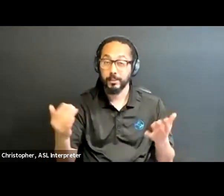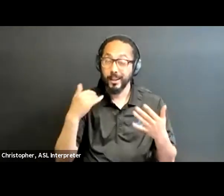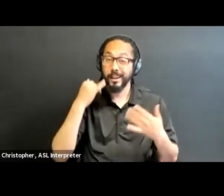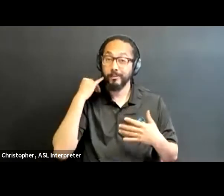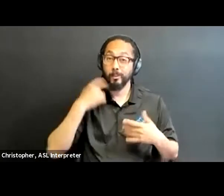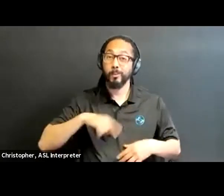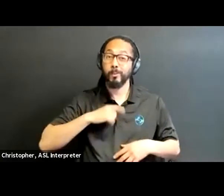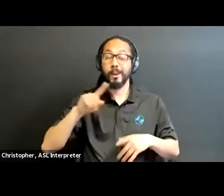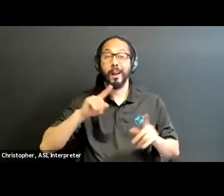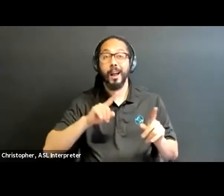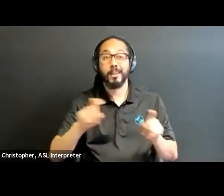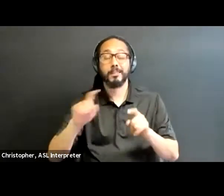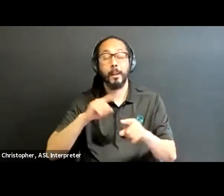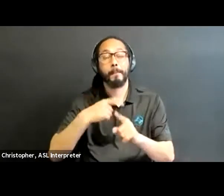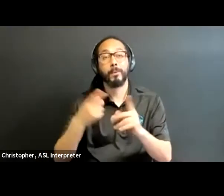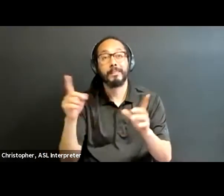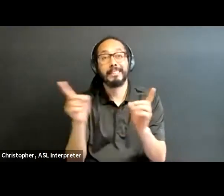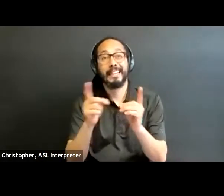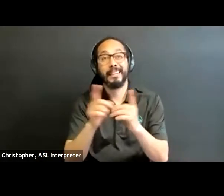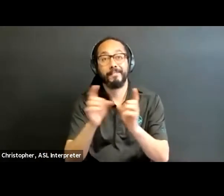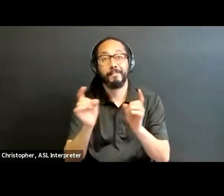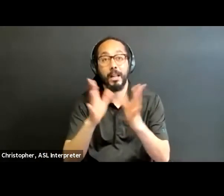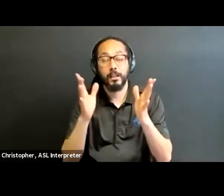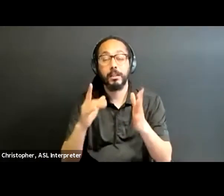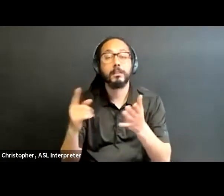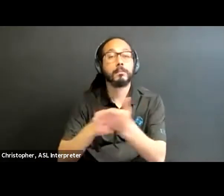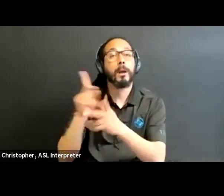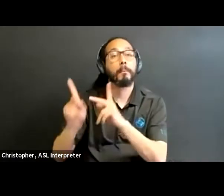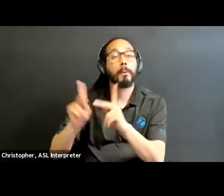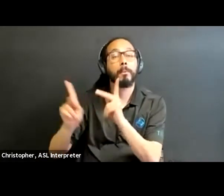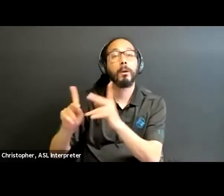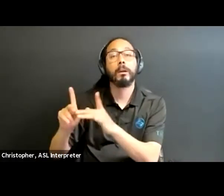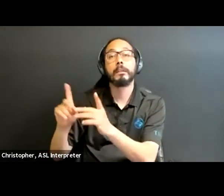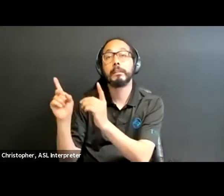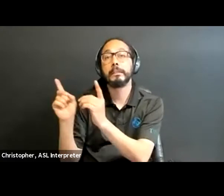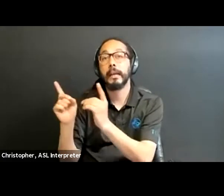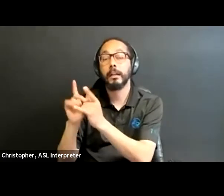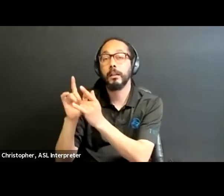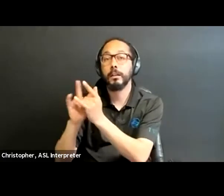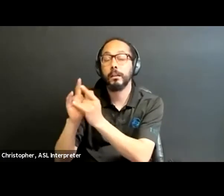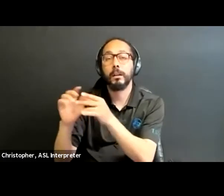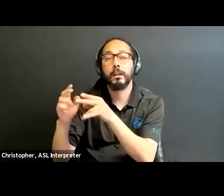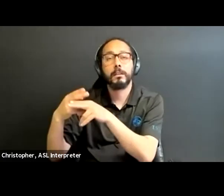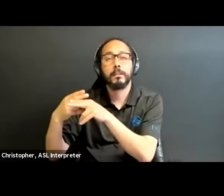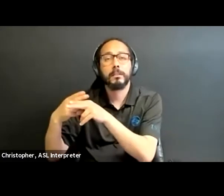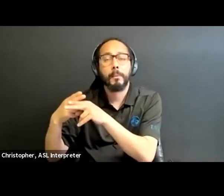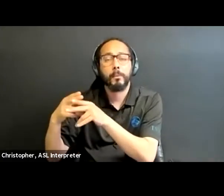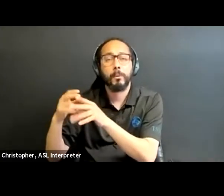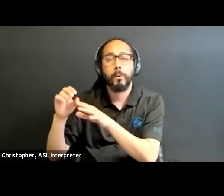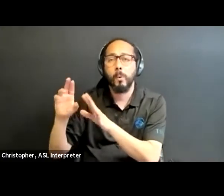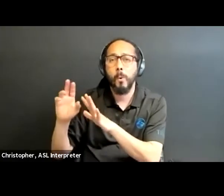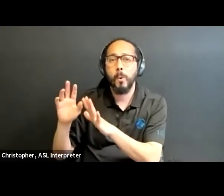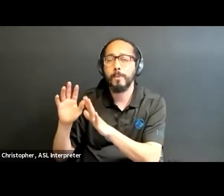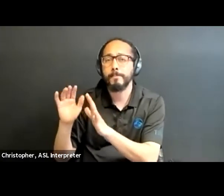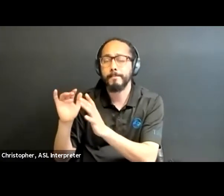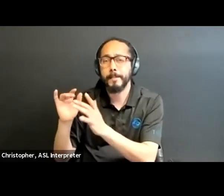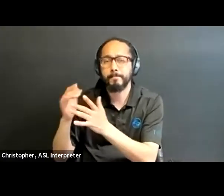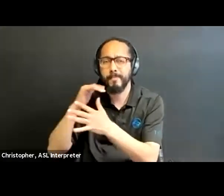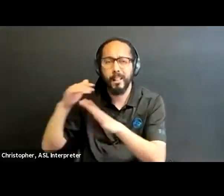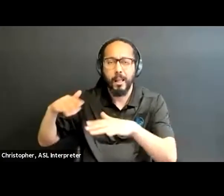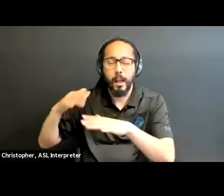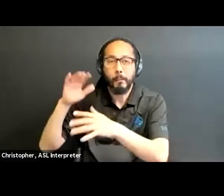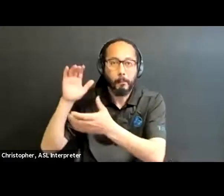in a precarious situation, they may not want a partner or other person to see out of the fear that there would be consequences in their life. So